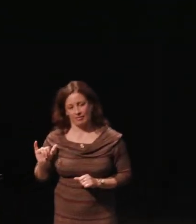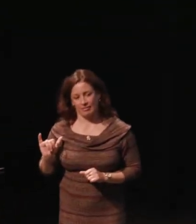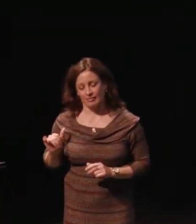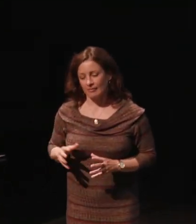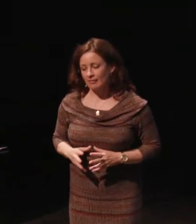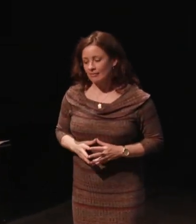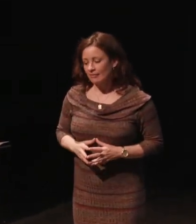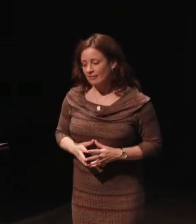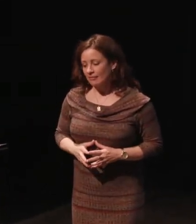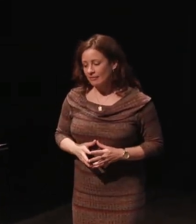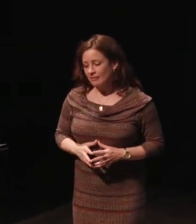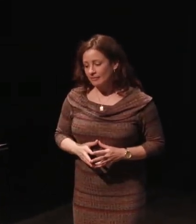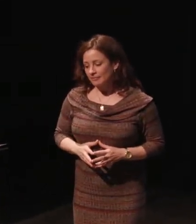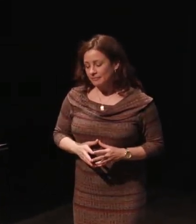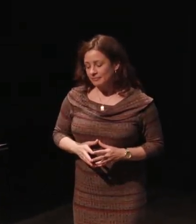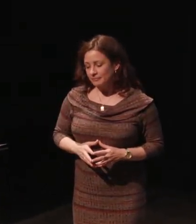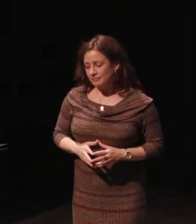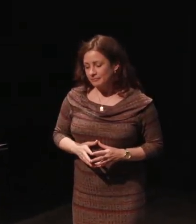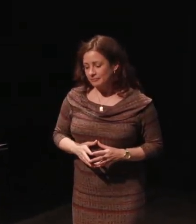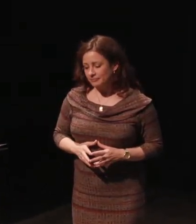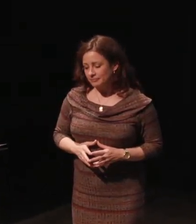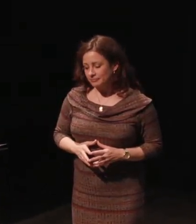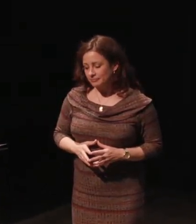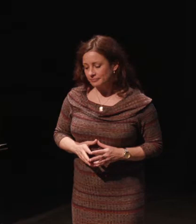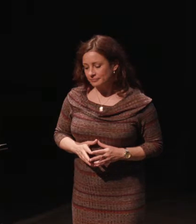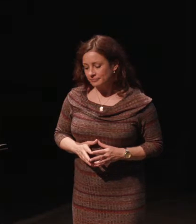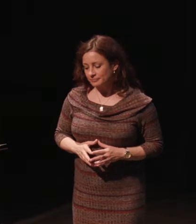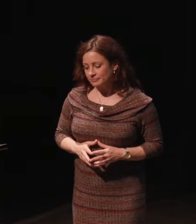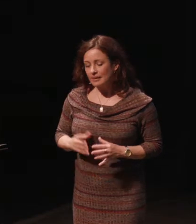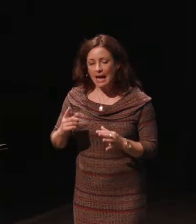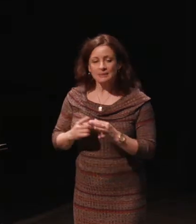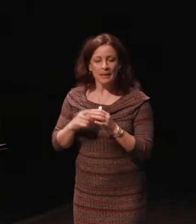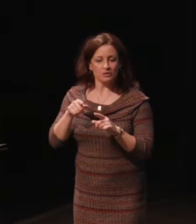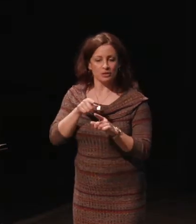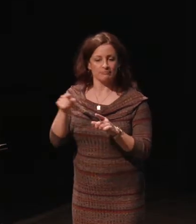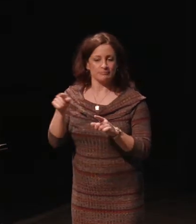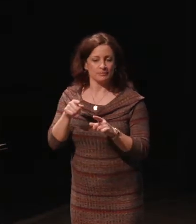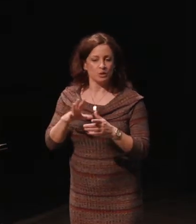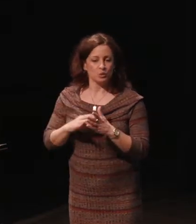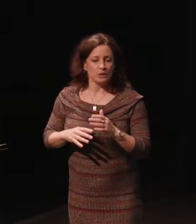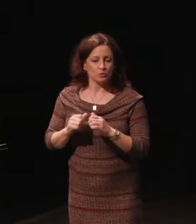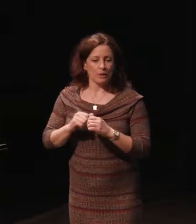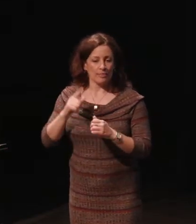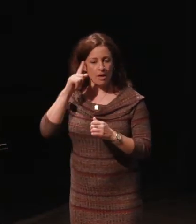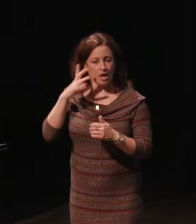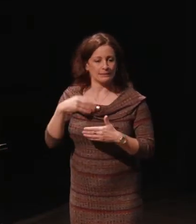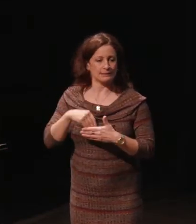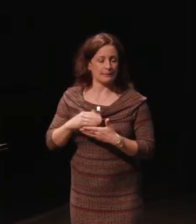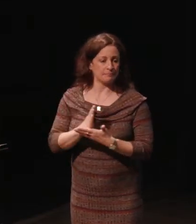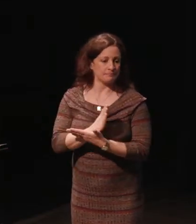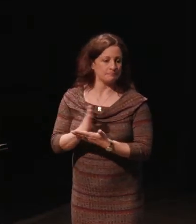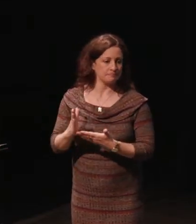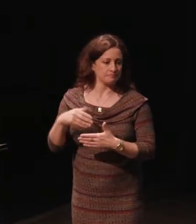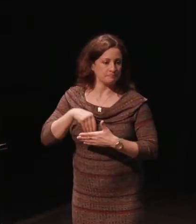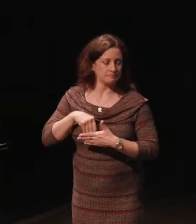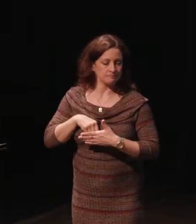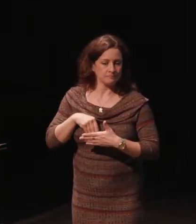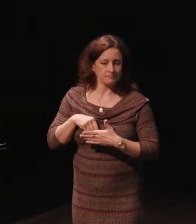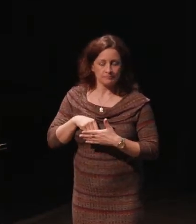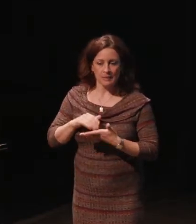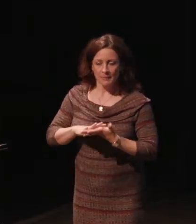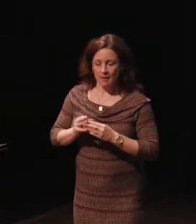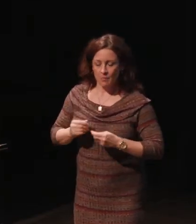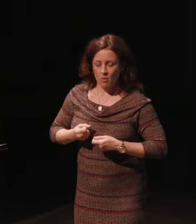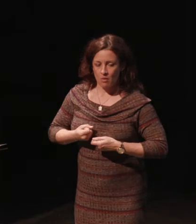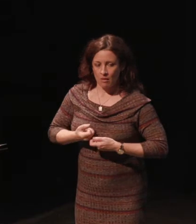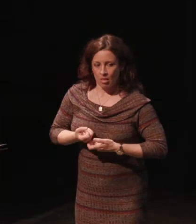They, in terms of the students with on the autism spectrum, they often become more